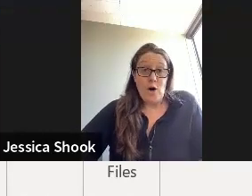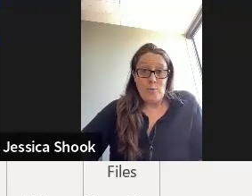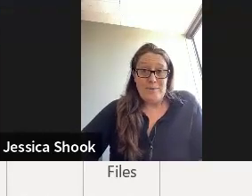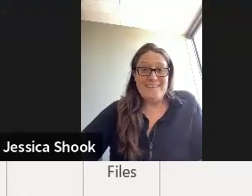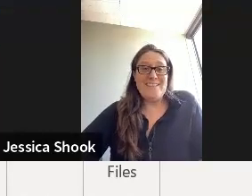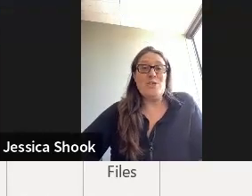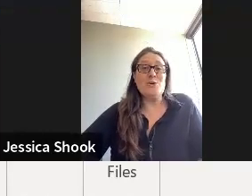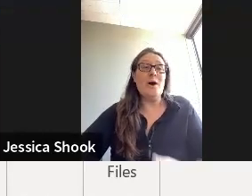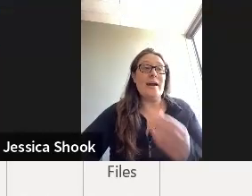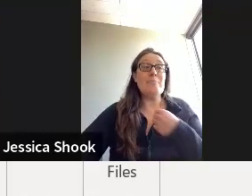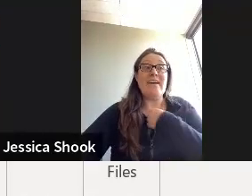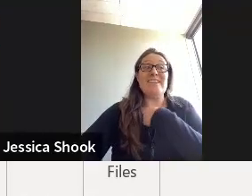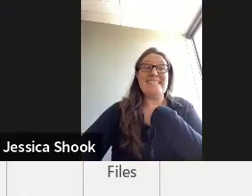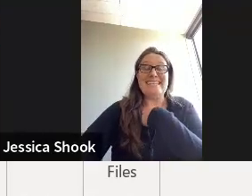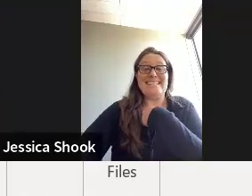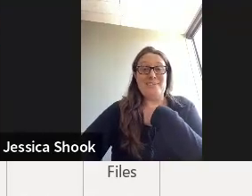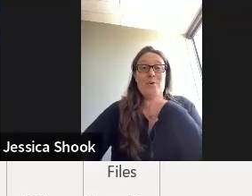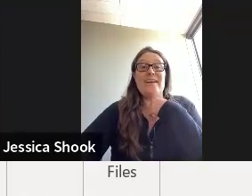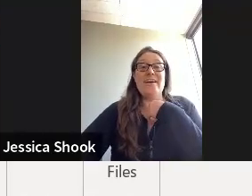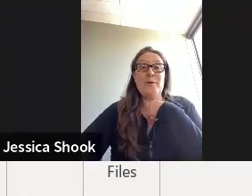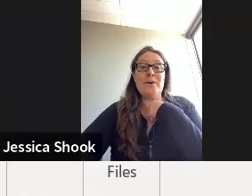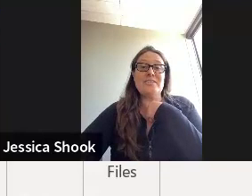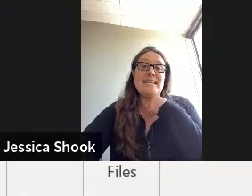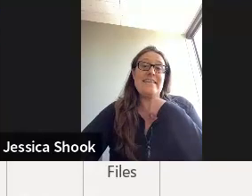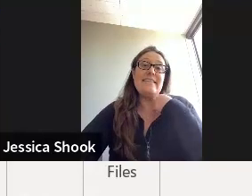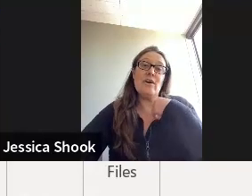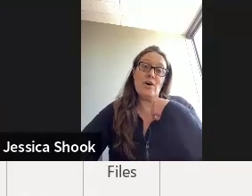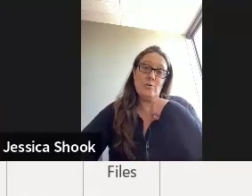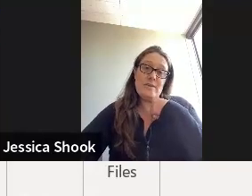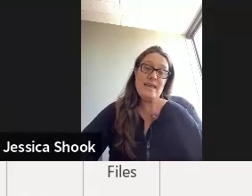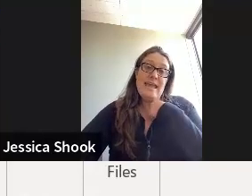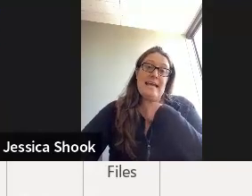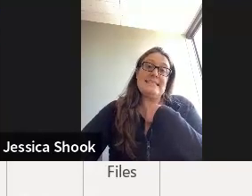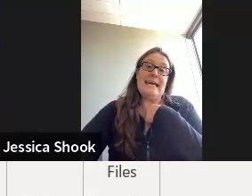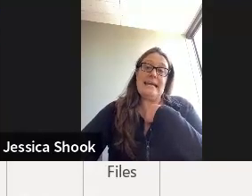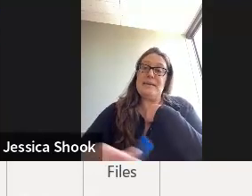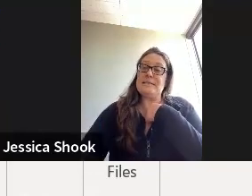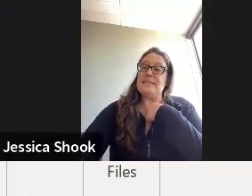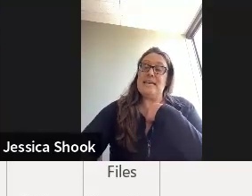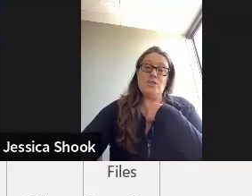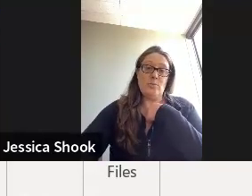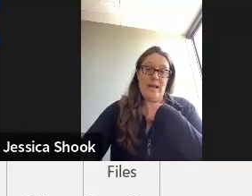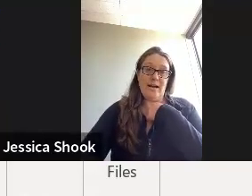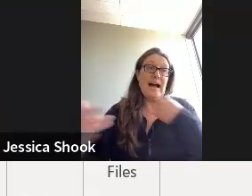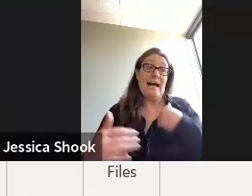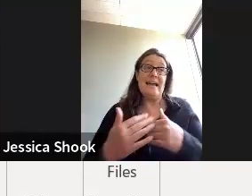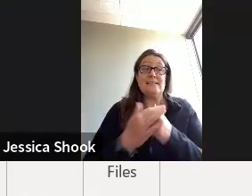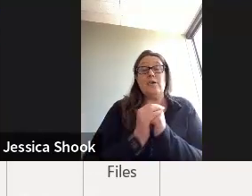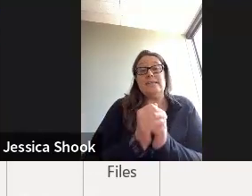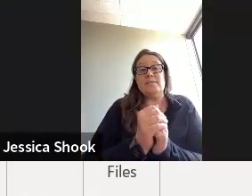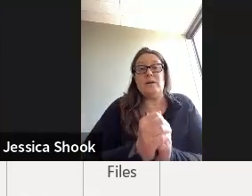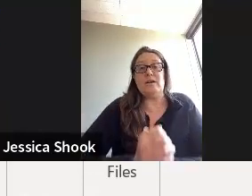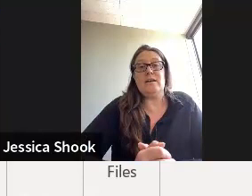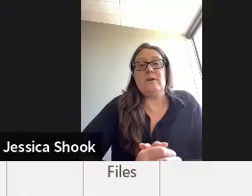someone's home, you are a private citizen, you are another person in their home, and setting up an expectation where I,